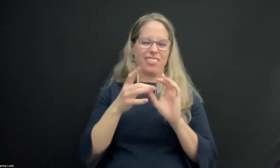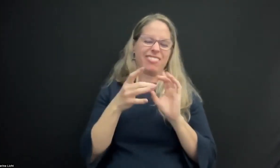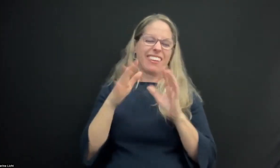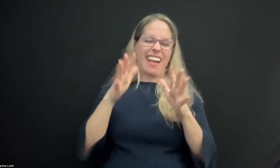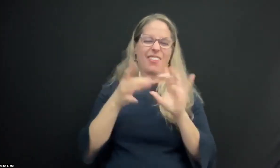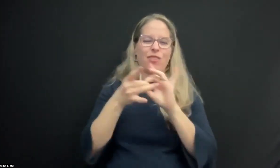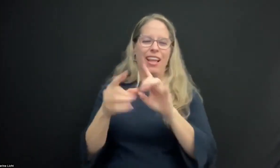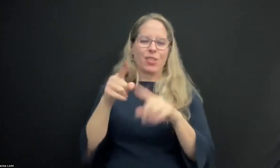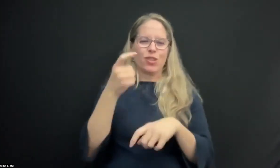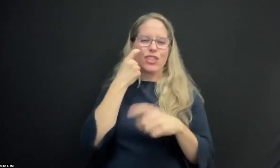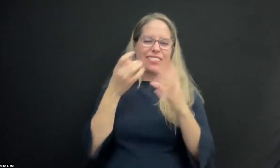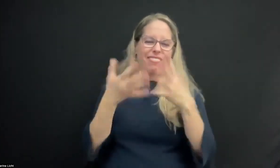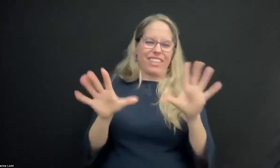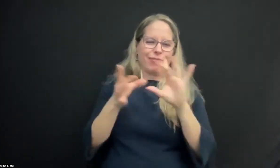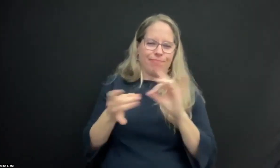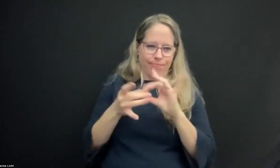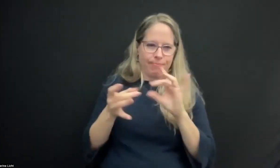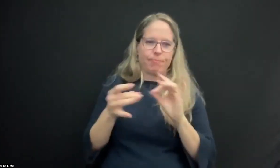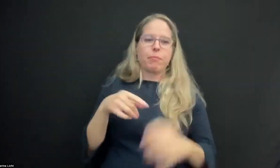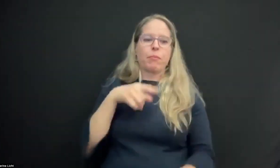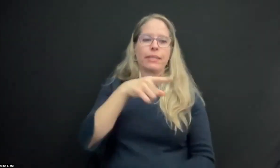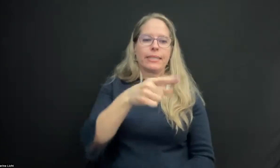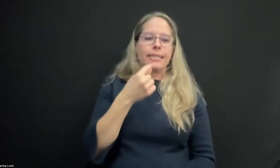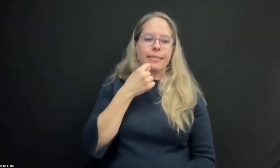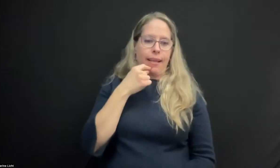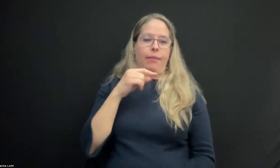first question that's a little bit related to what you were just saying.